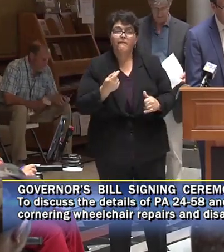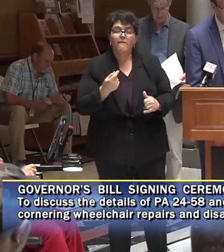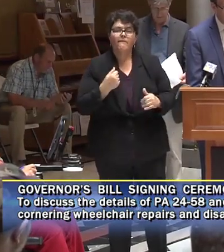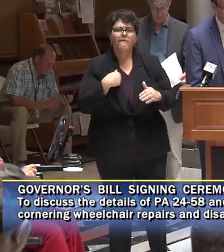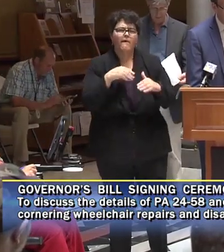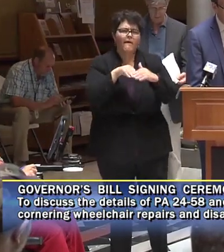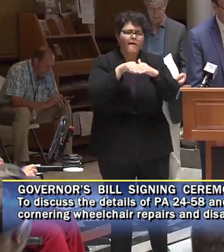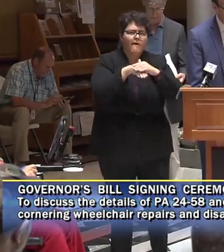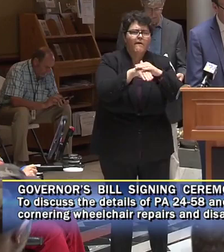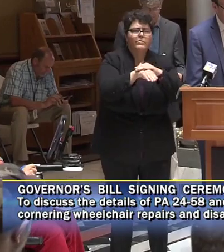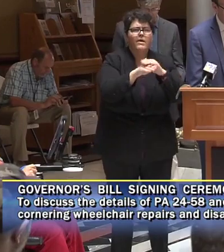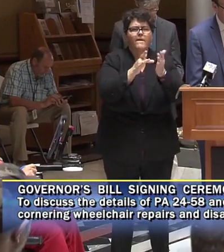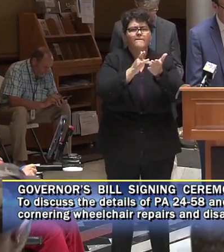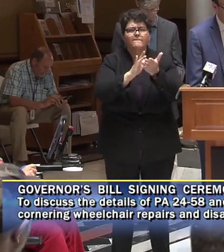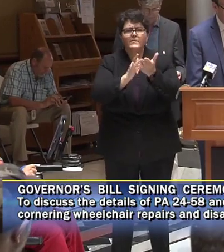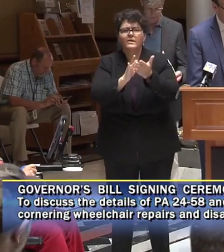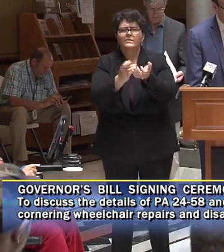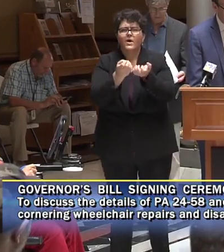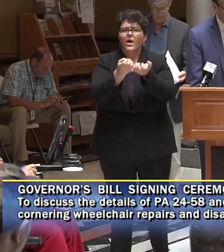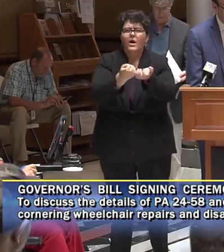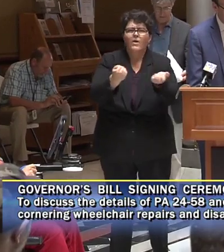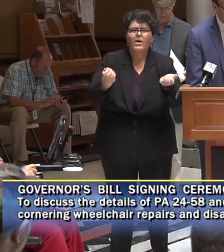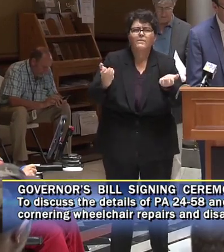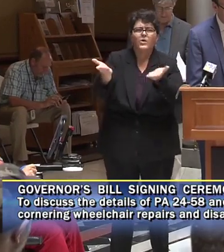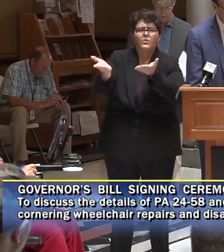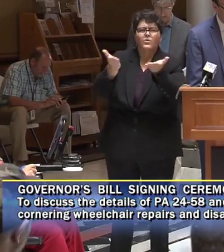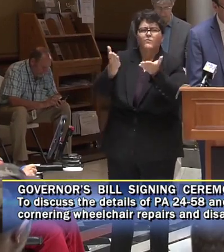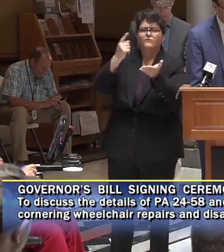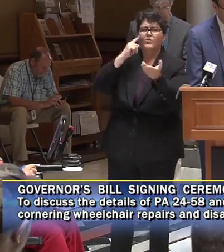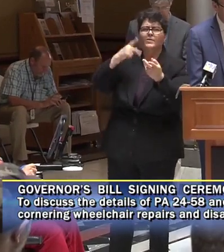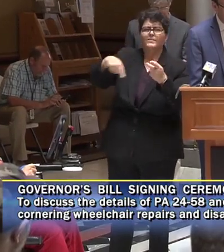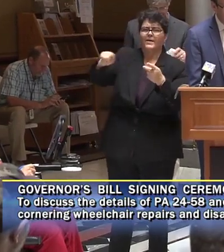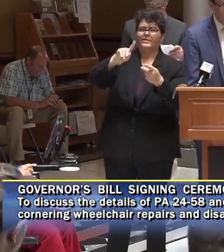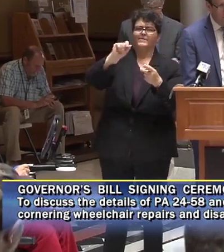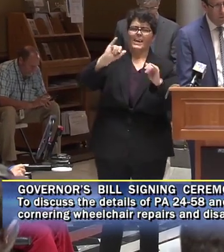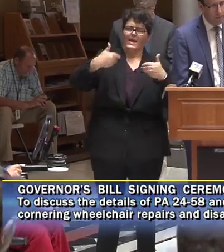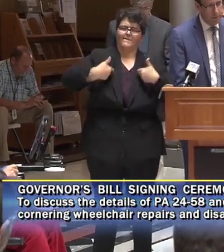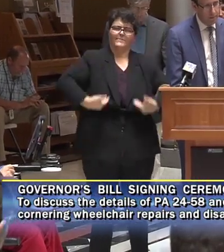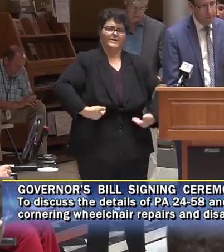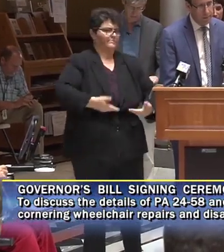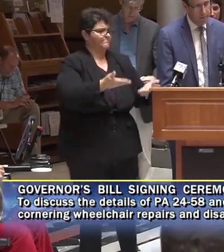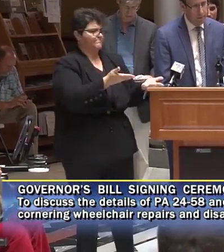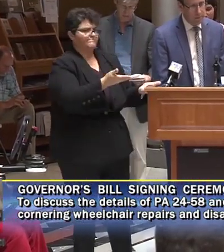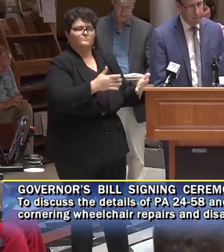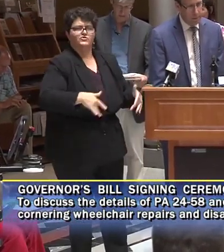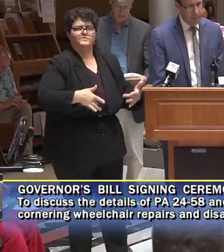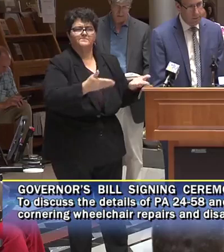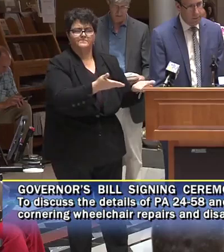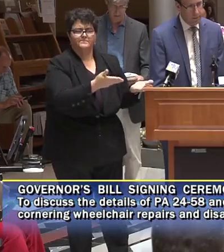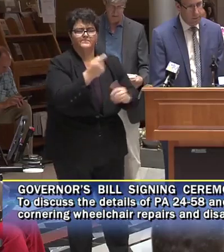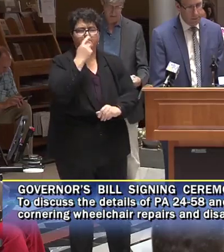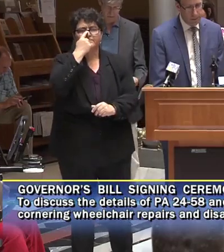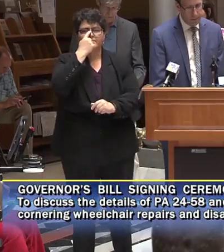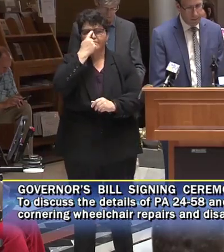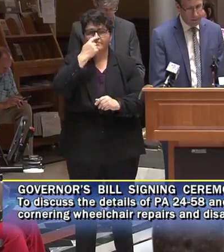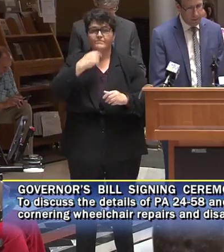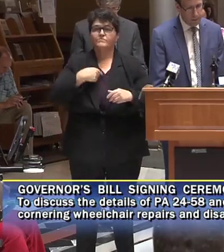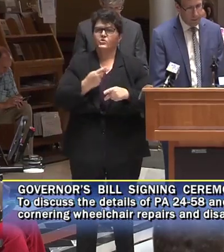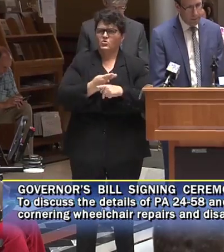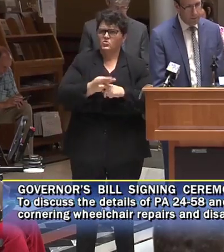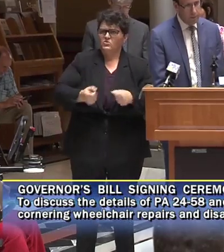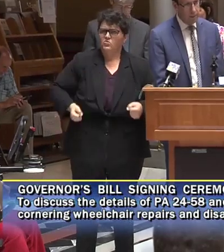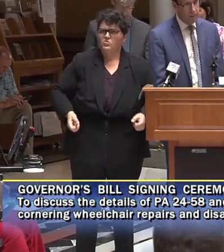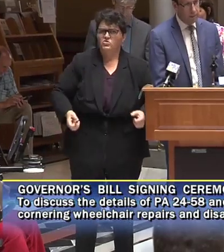medical diagnostic services for people like me, Gary wrote this, who use wheelchairs. We want